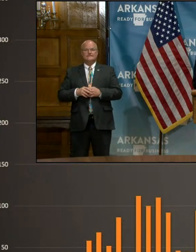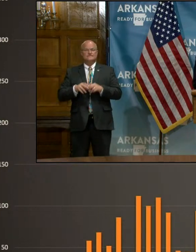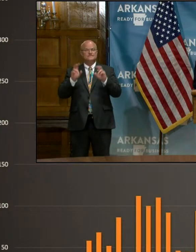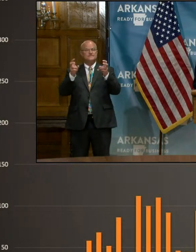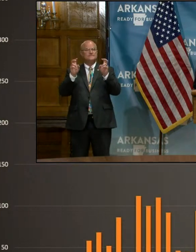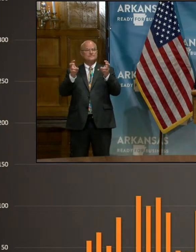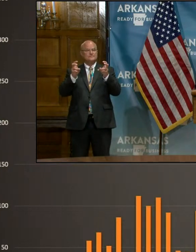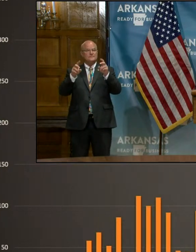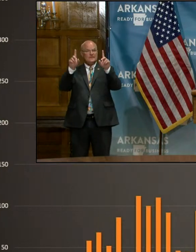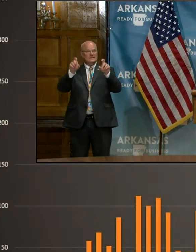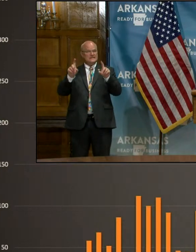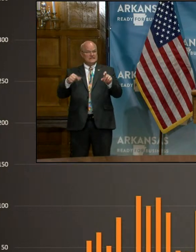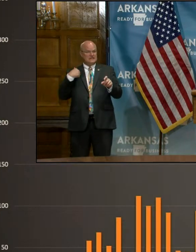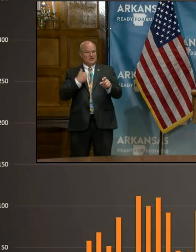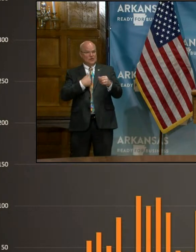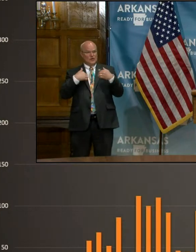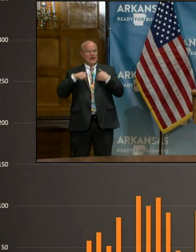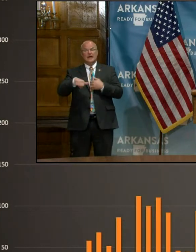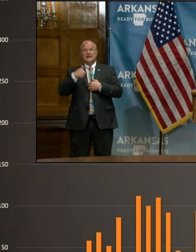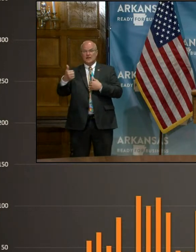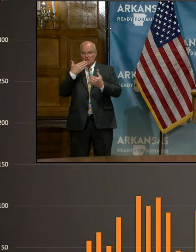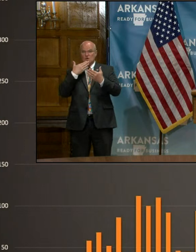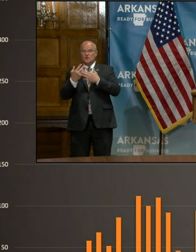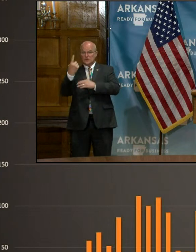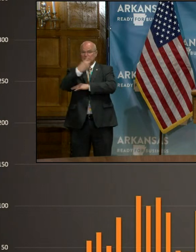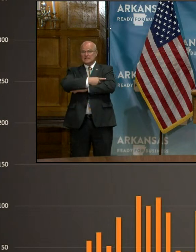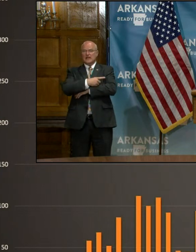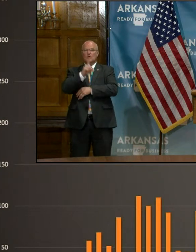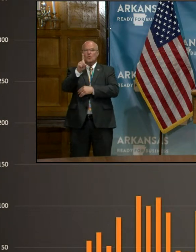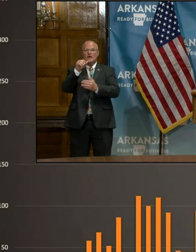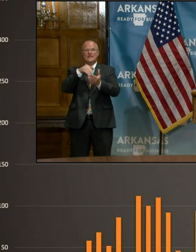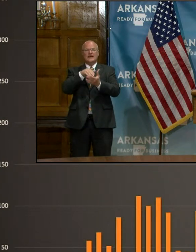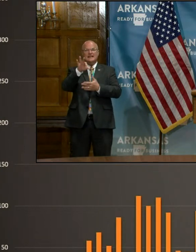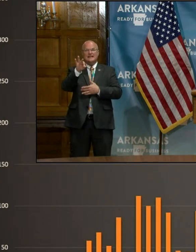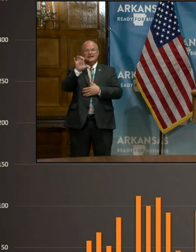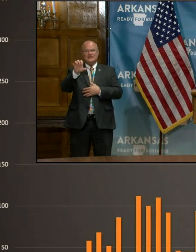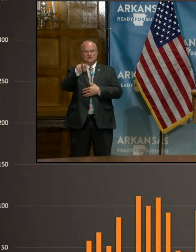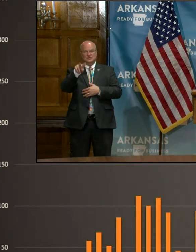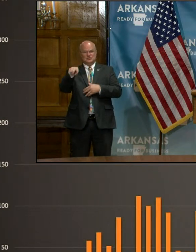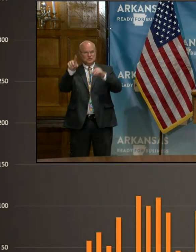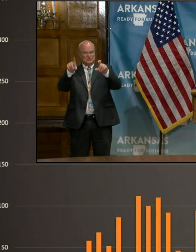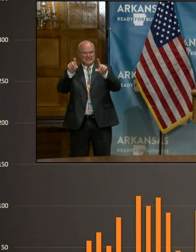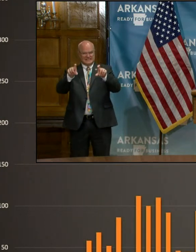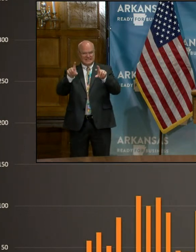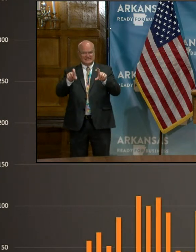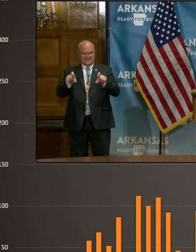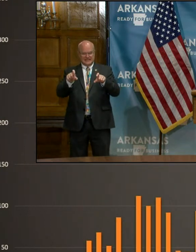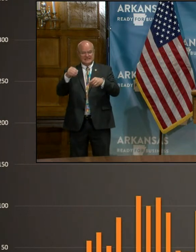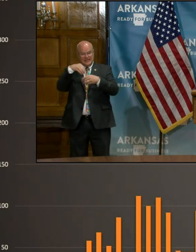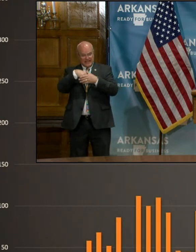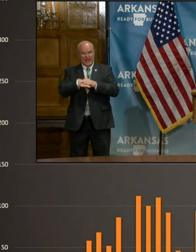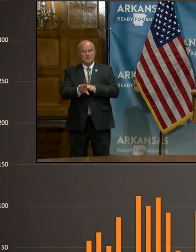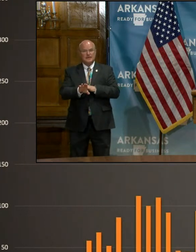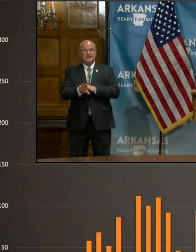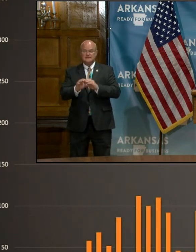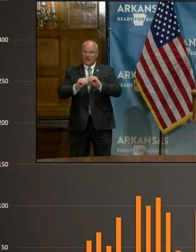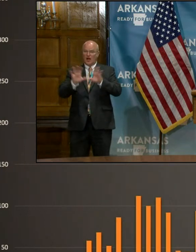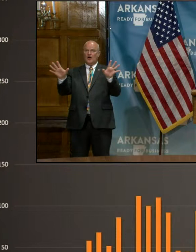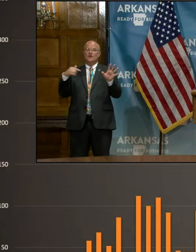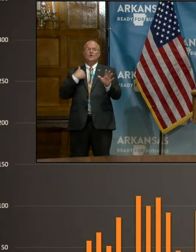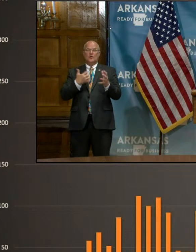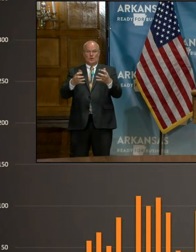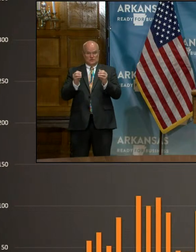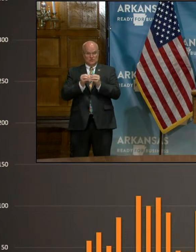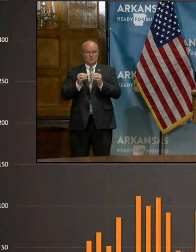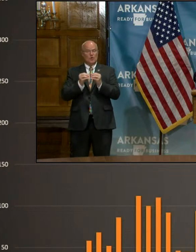In terms of testing, we had another good day with 1,922 tests that came in. Obviously, we